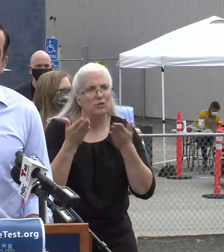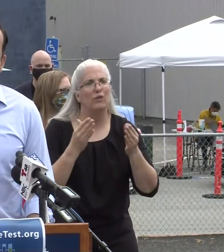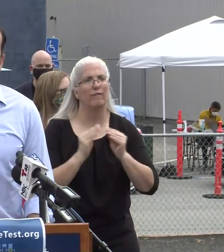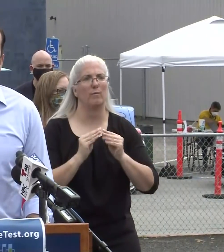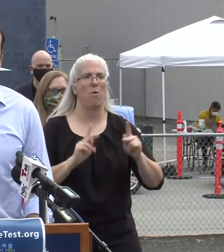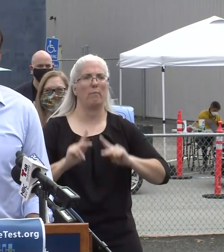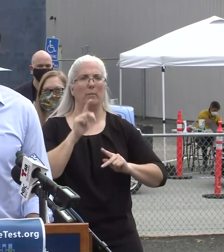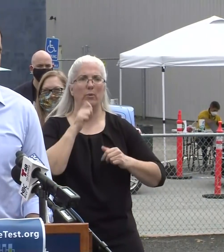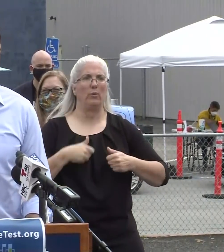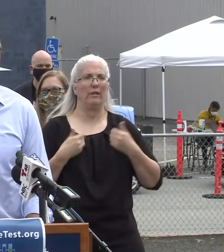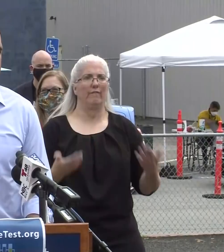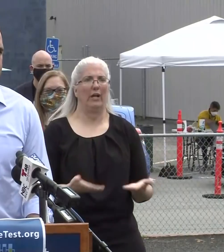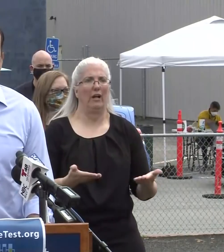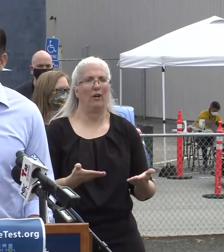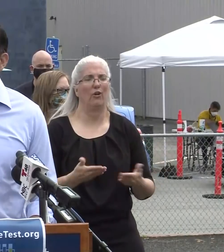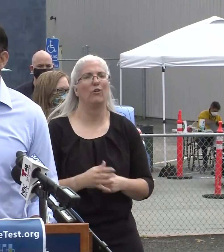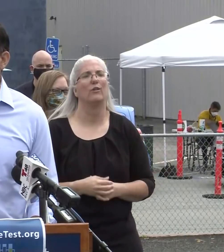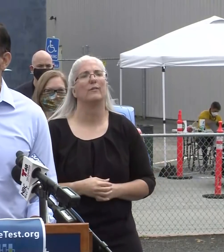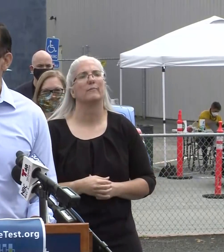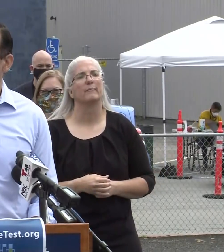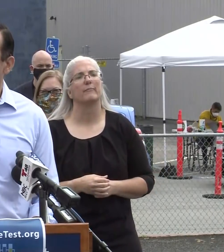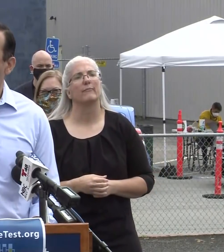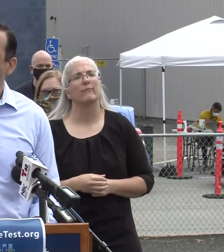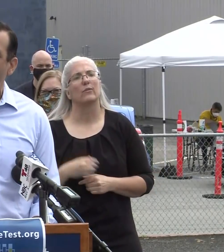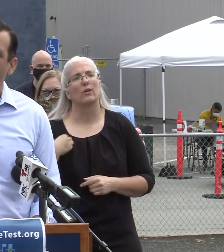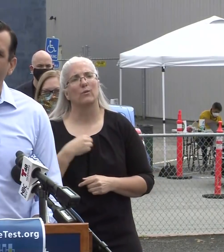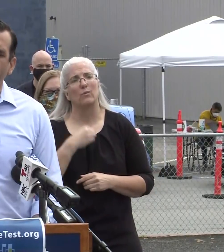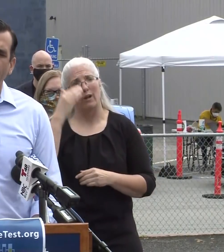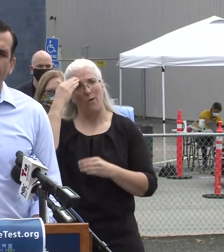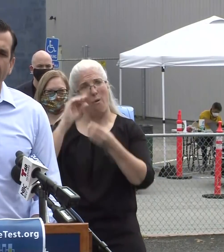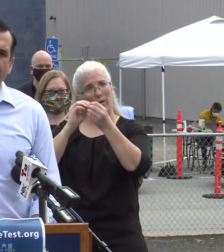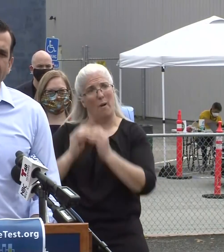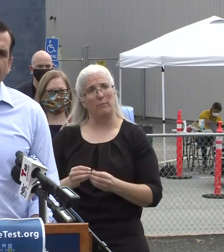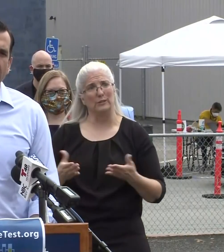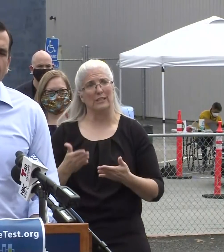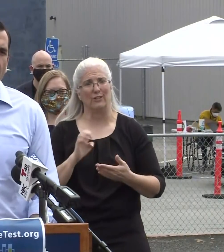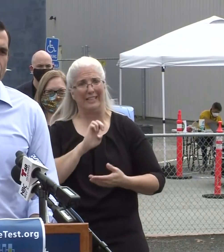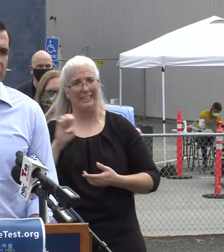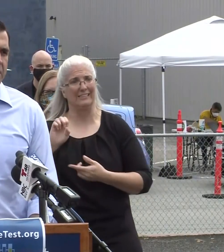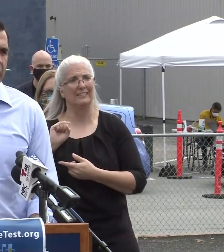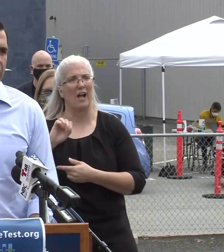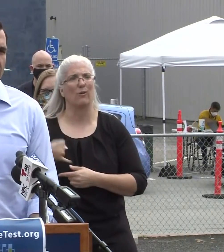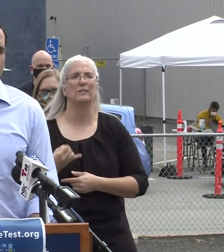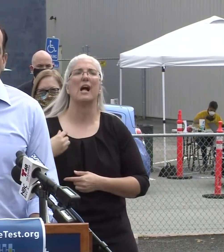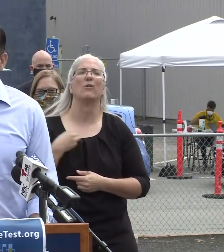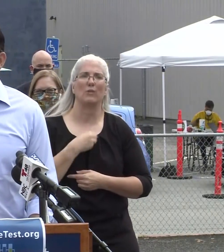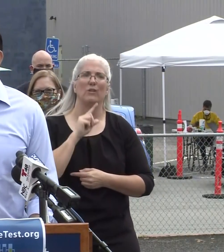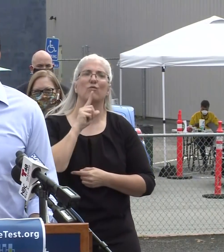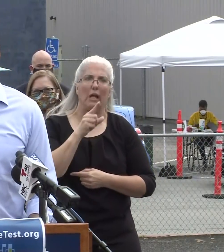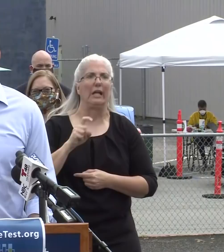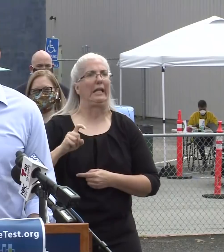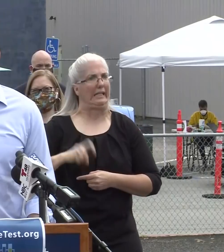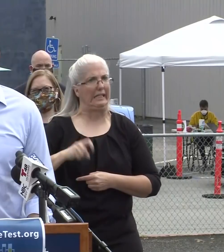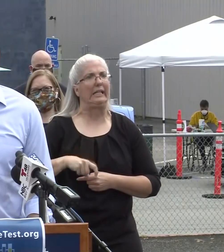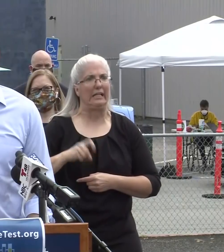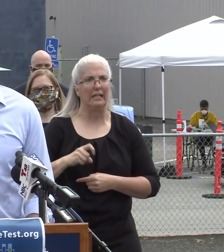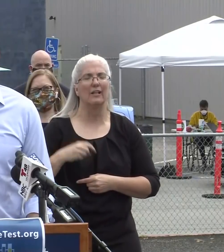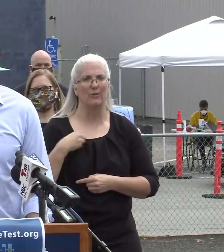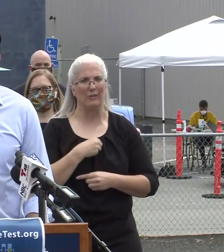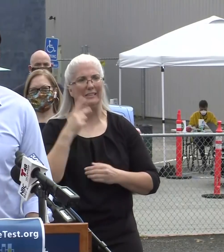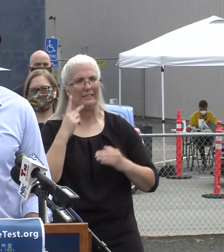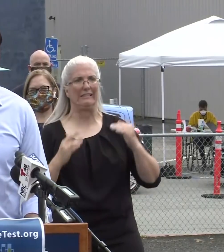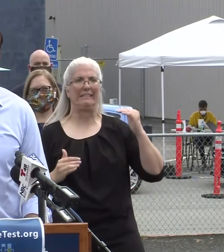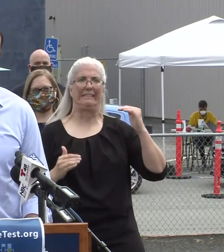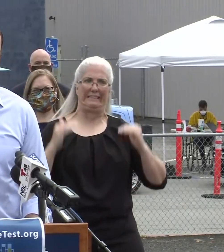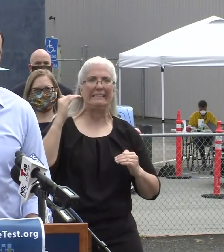the data is telling us the need is. It's here in East San Jose. It is here where we are seeing a disproportionate number of deaths,